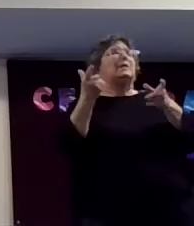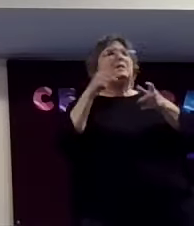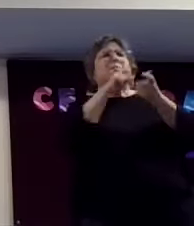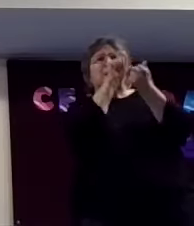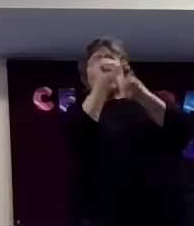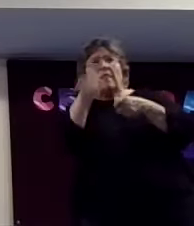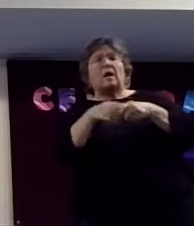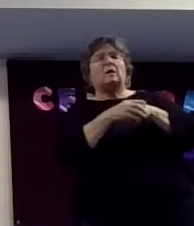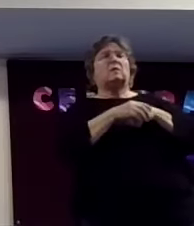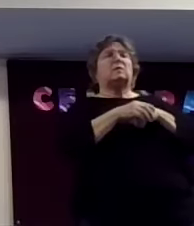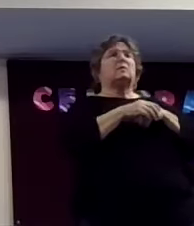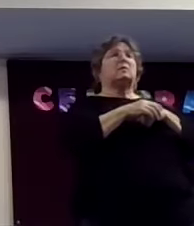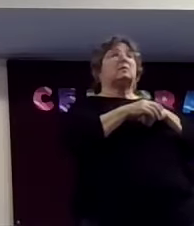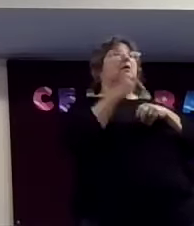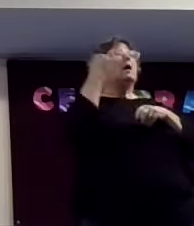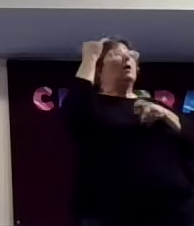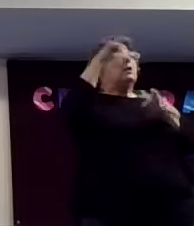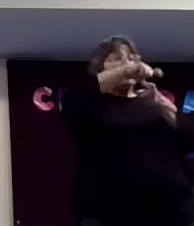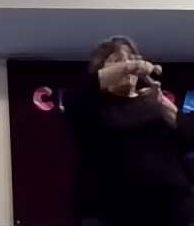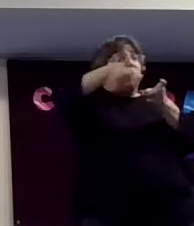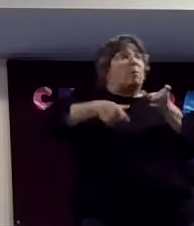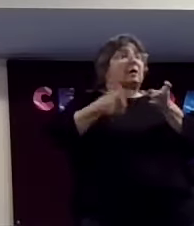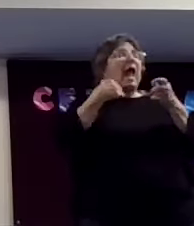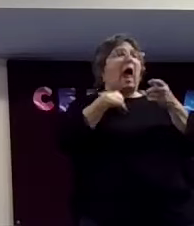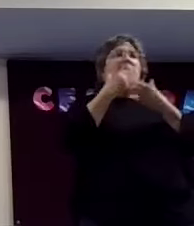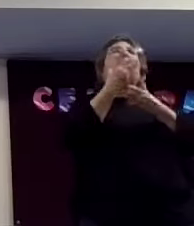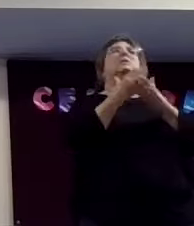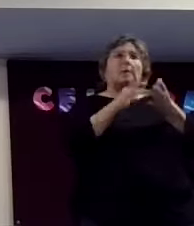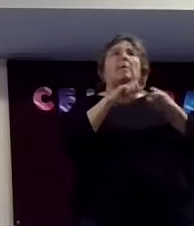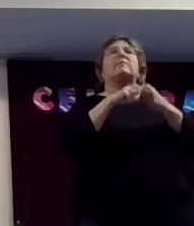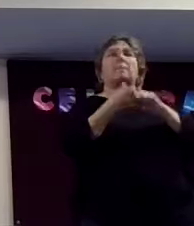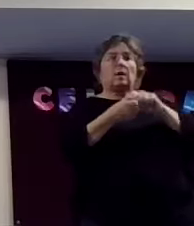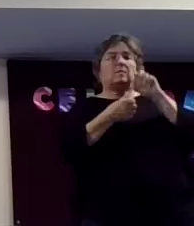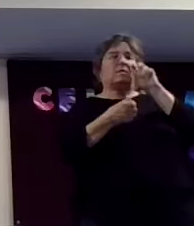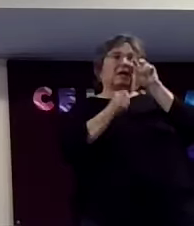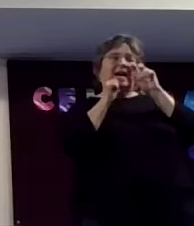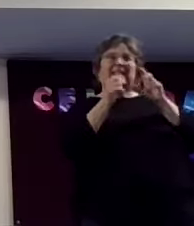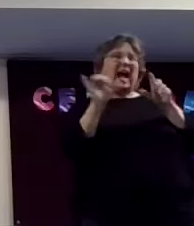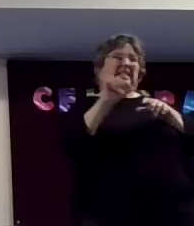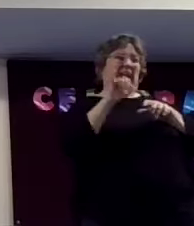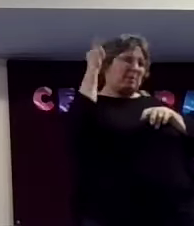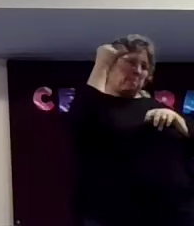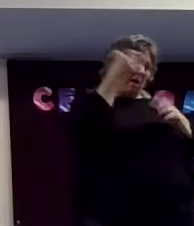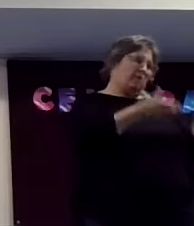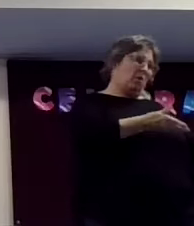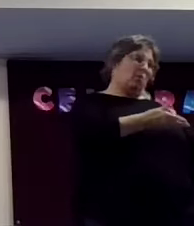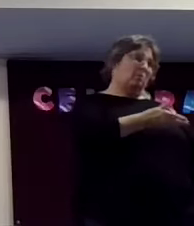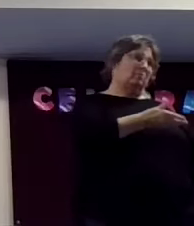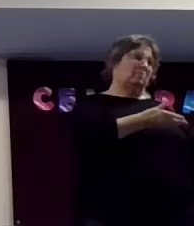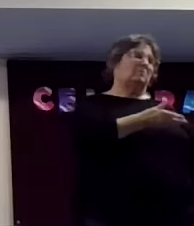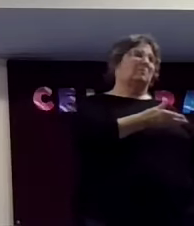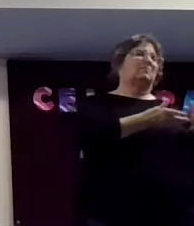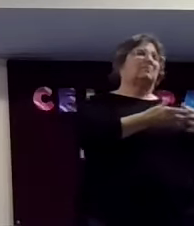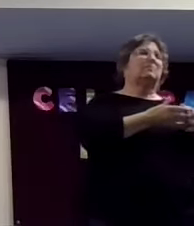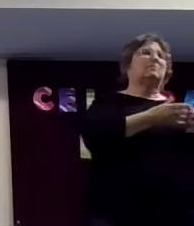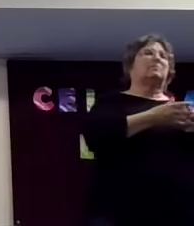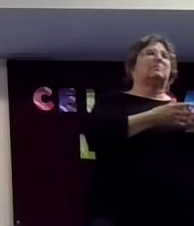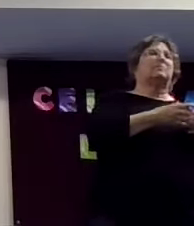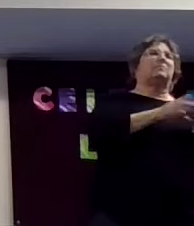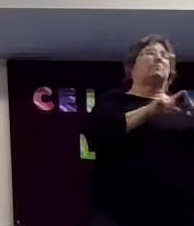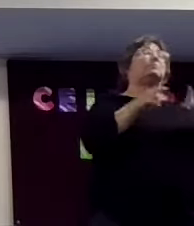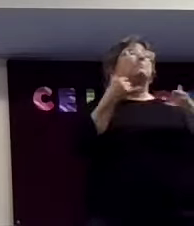specifically? Yeah, the suburban areas have some of that problem, not nearly as much as City of